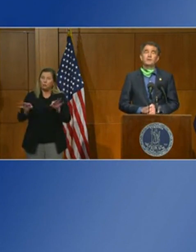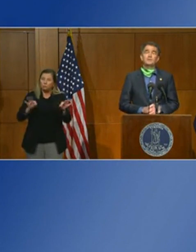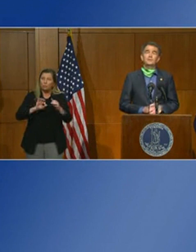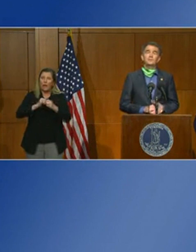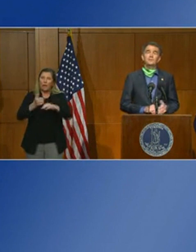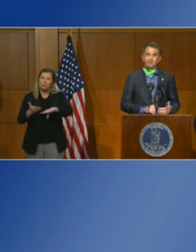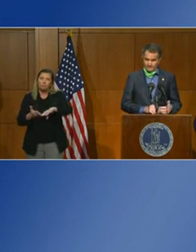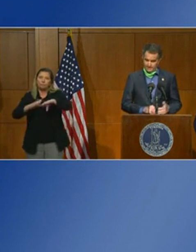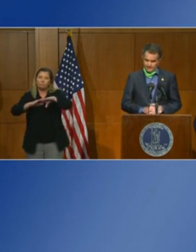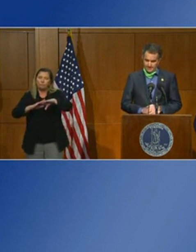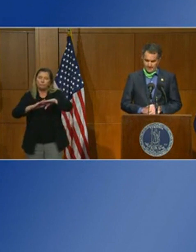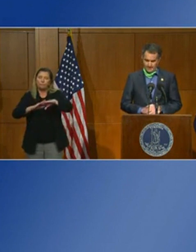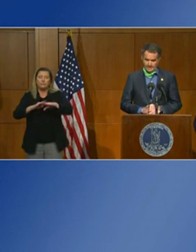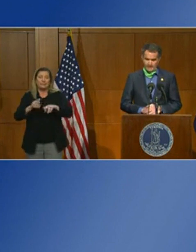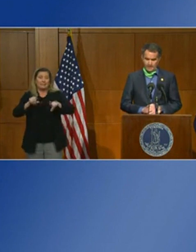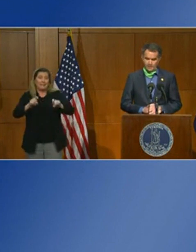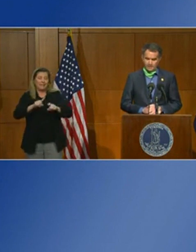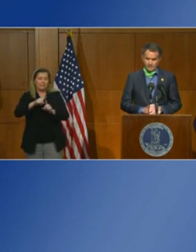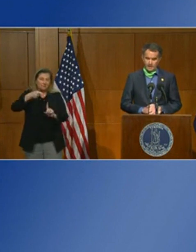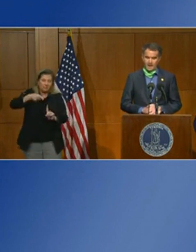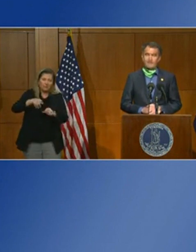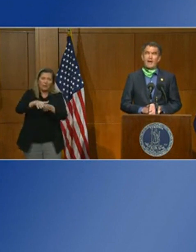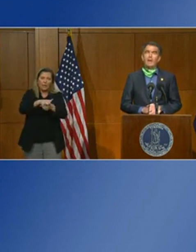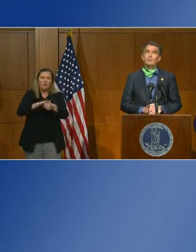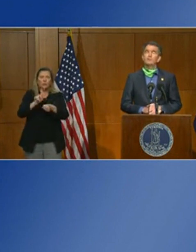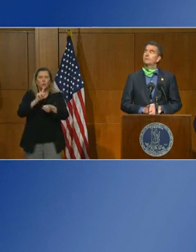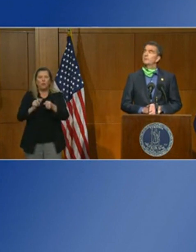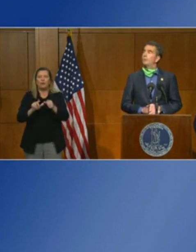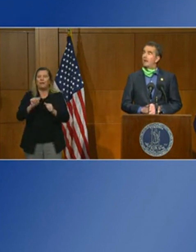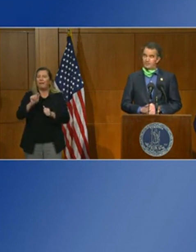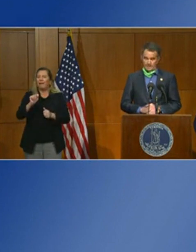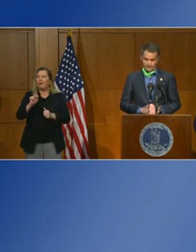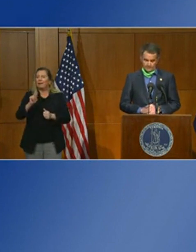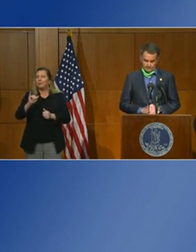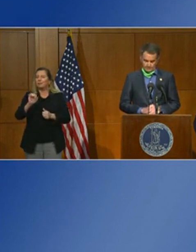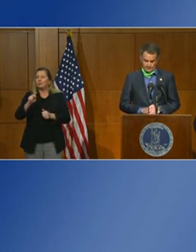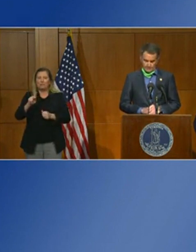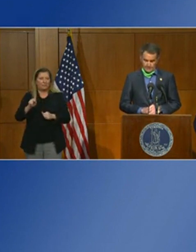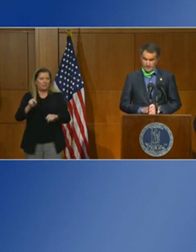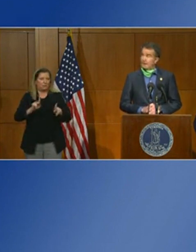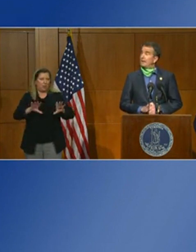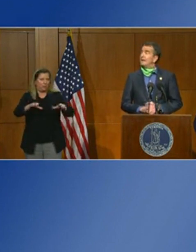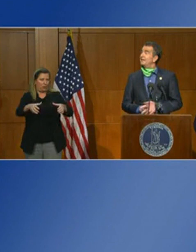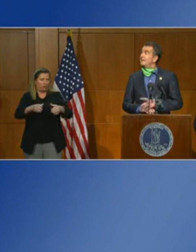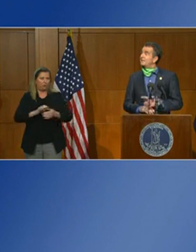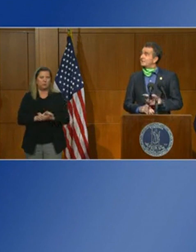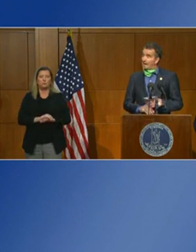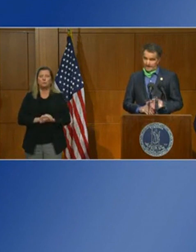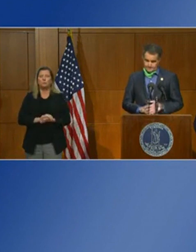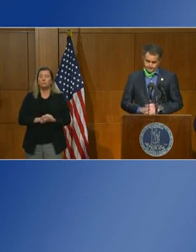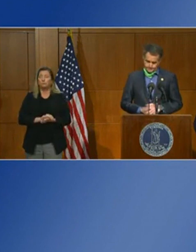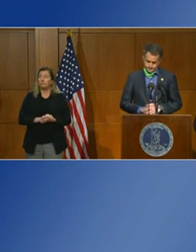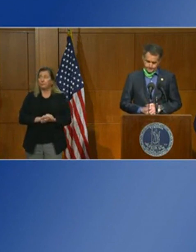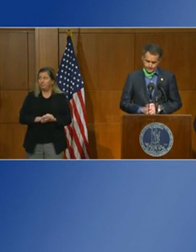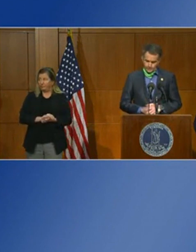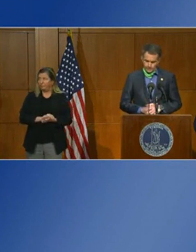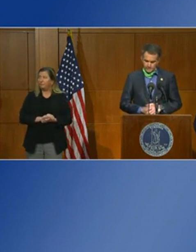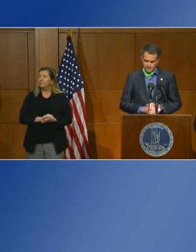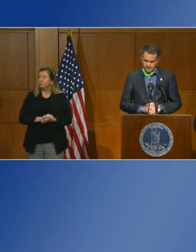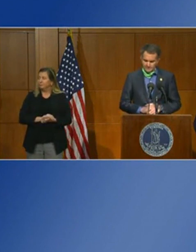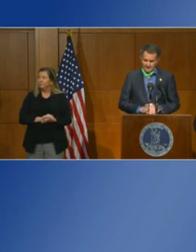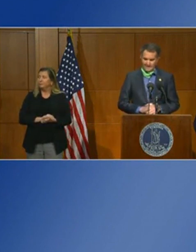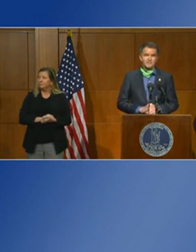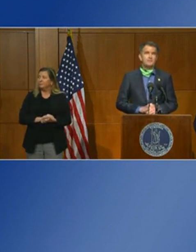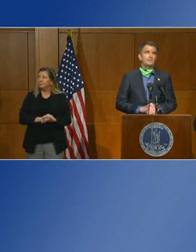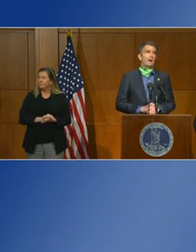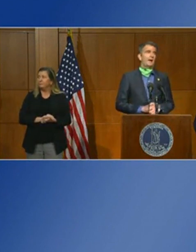up testing specifically in areas that have at-risk populations. In this slide, you can